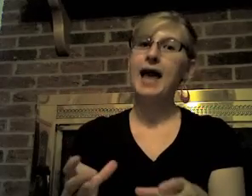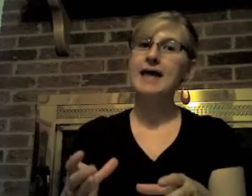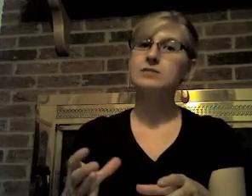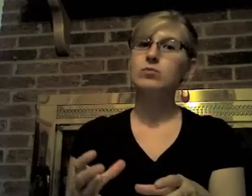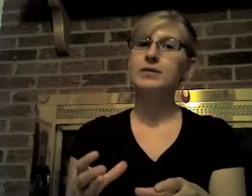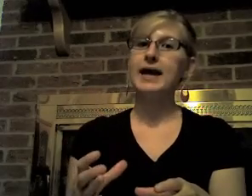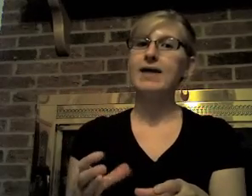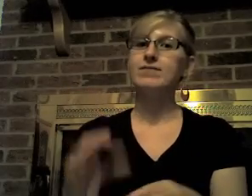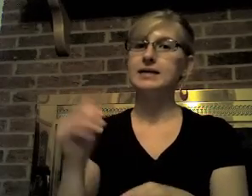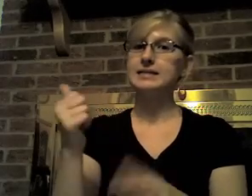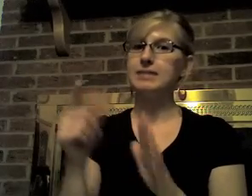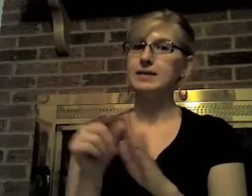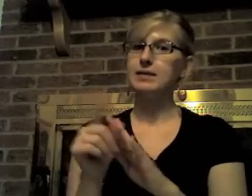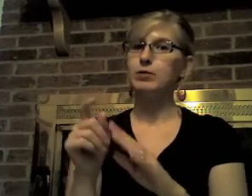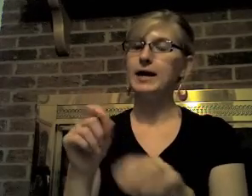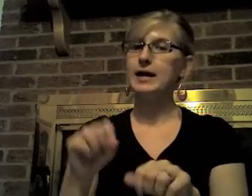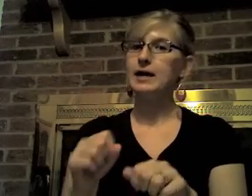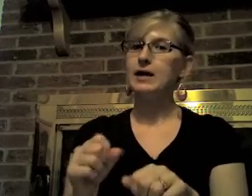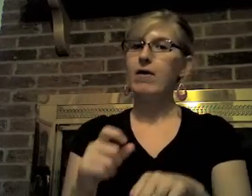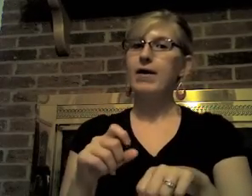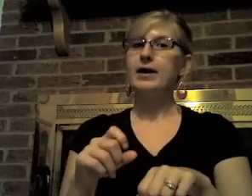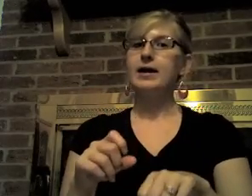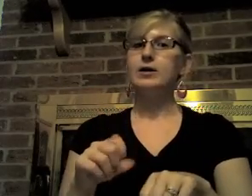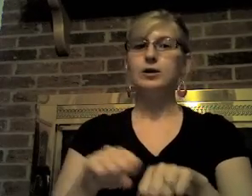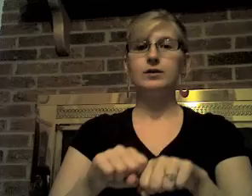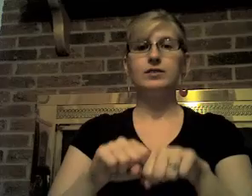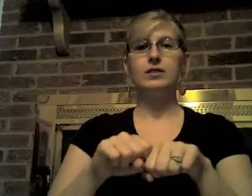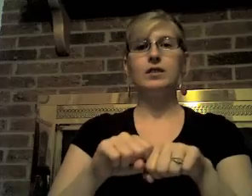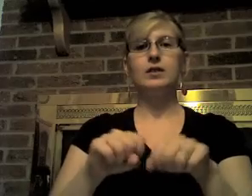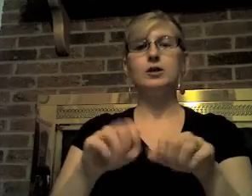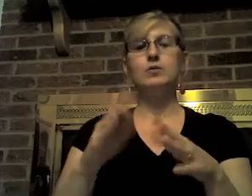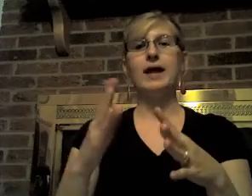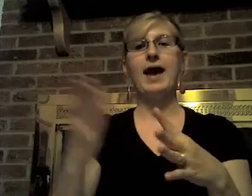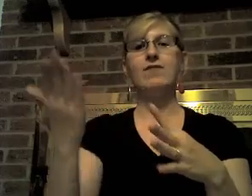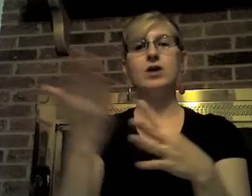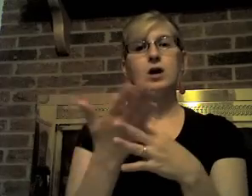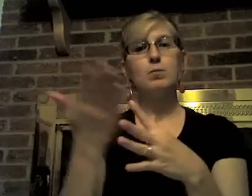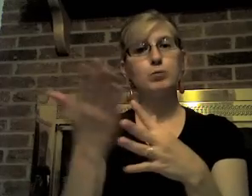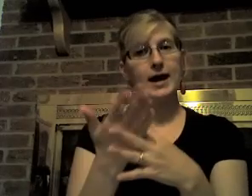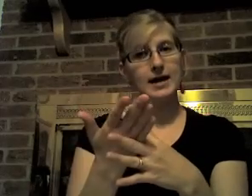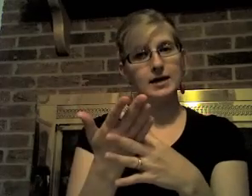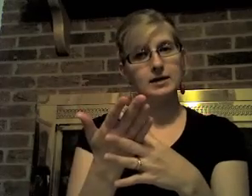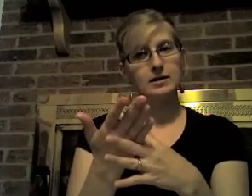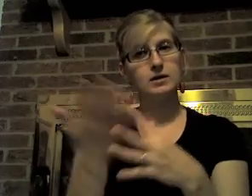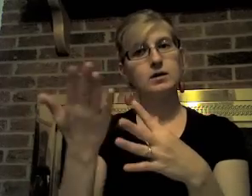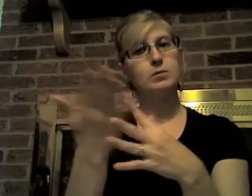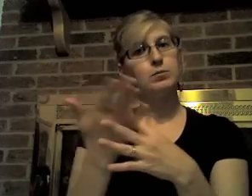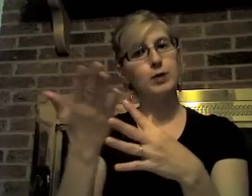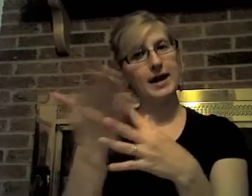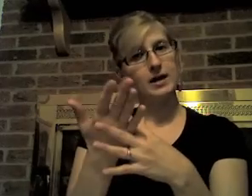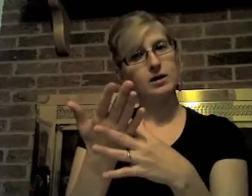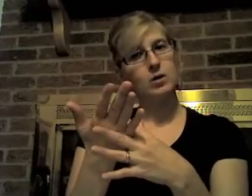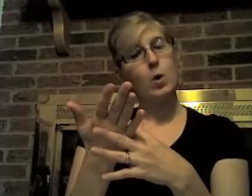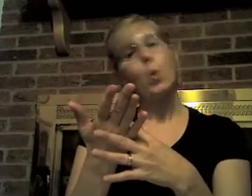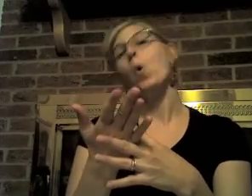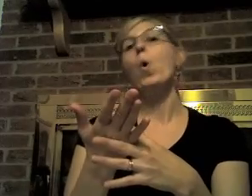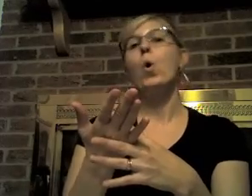class when we have a 10-minute break, you would have break, break,